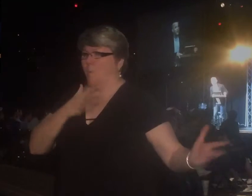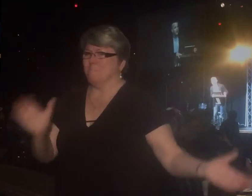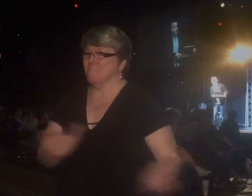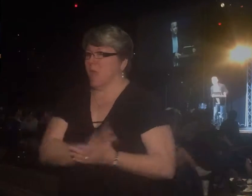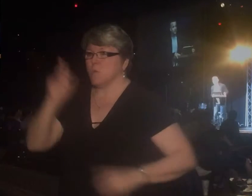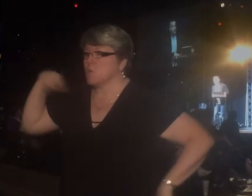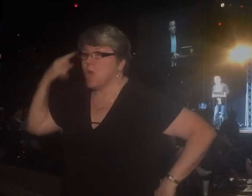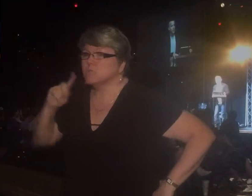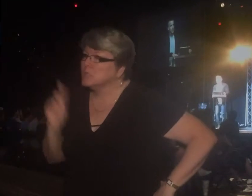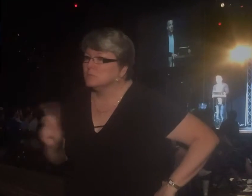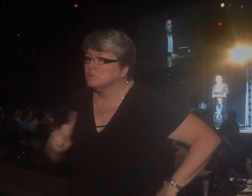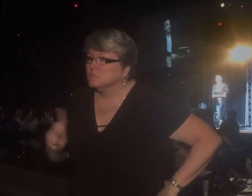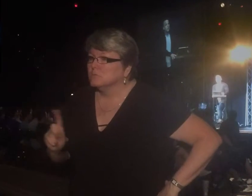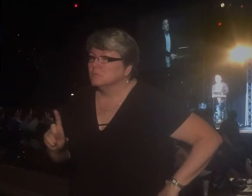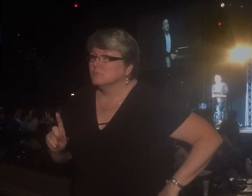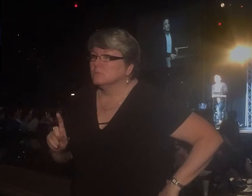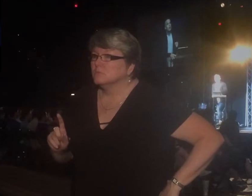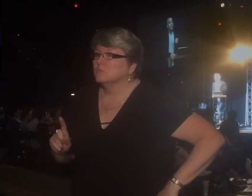marry crazy.